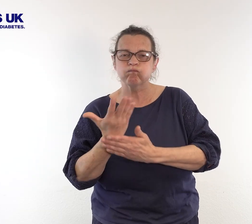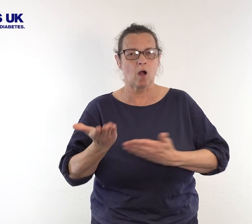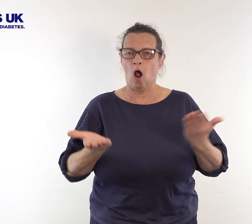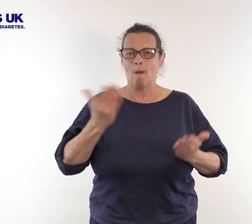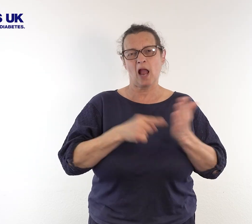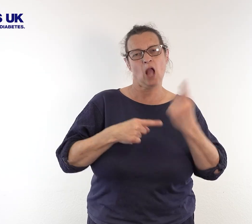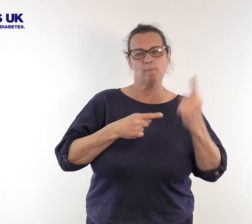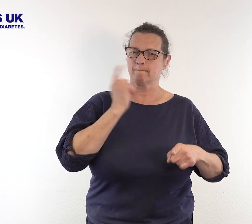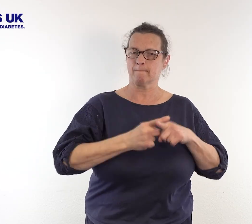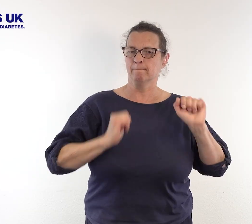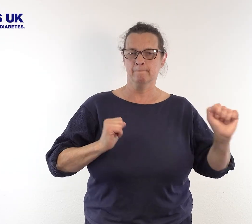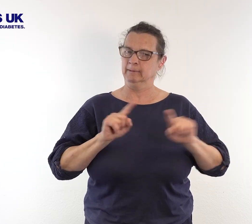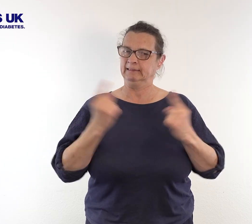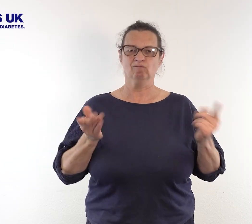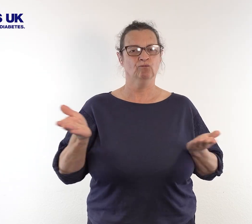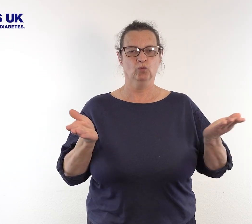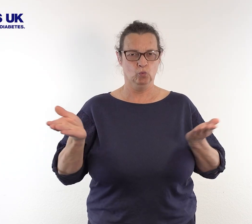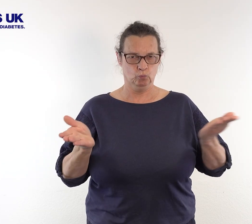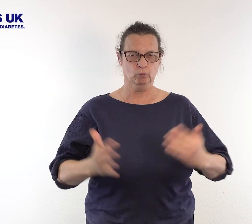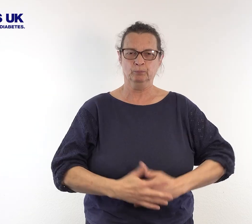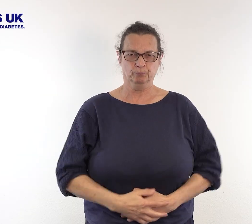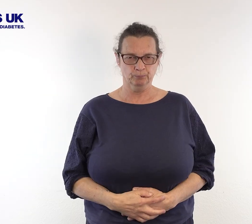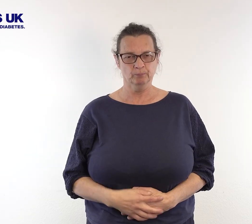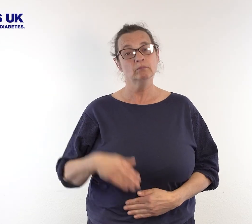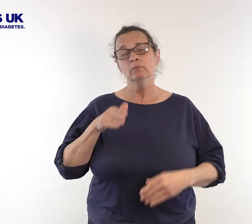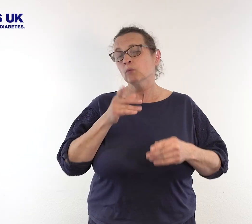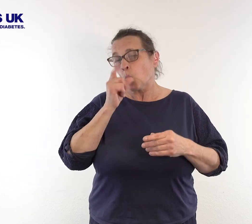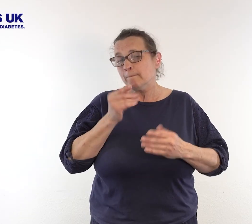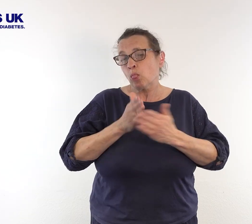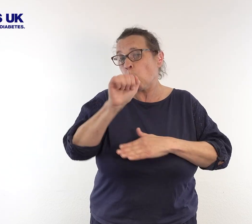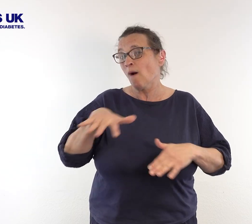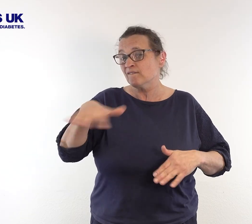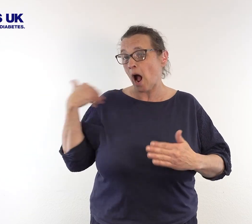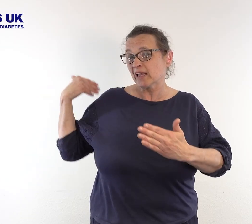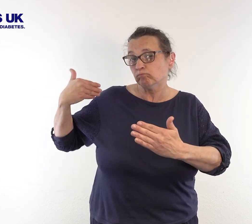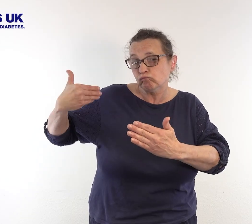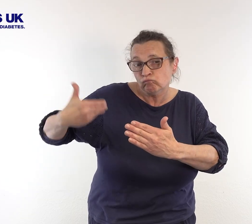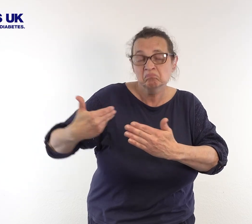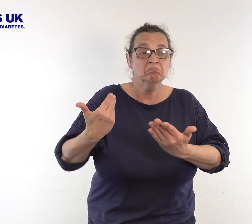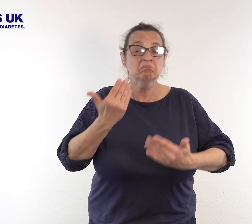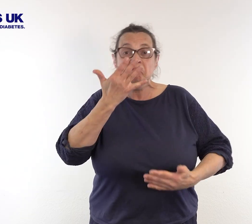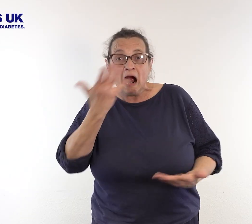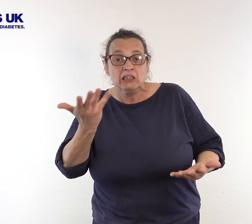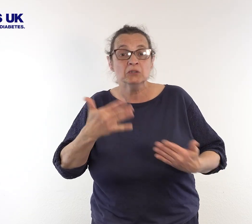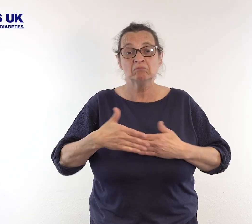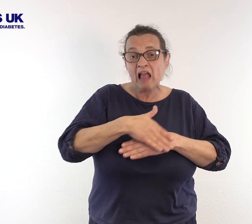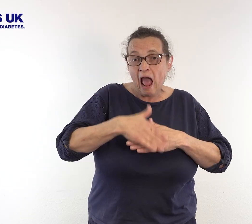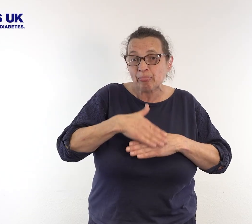Type 2 diabetes develops more slowly than type 1 diabetes. You might get type 2 diabetes